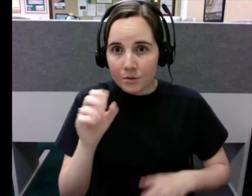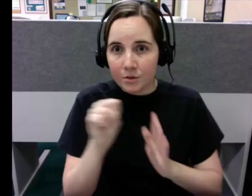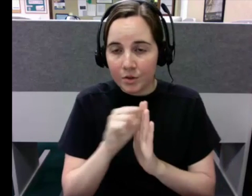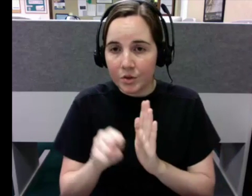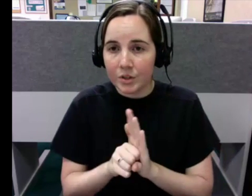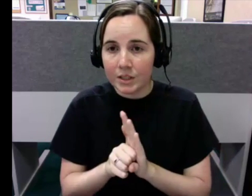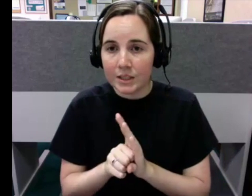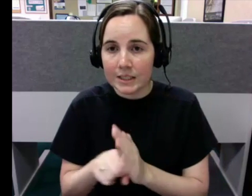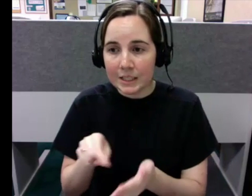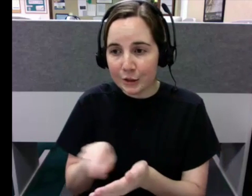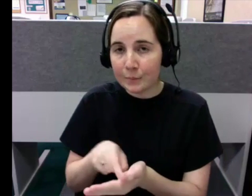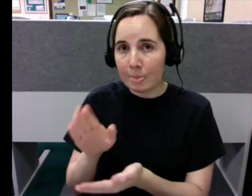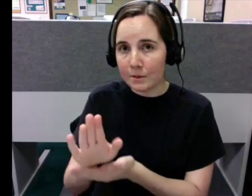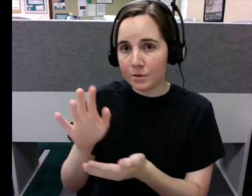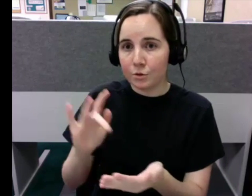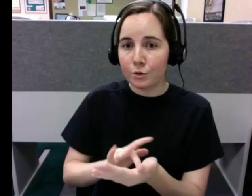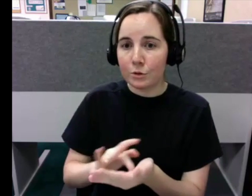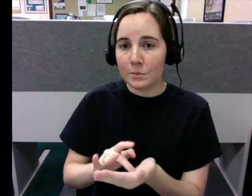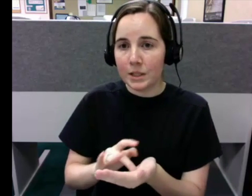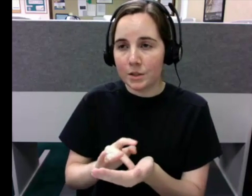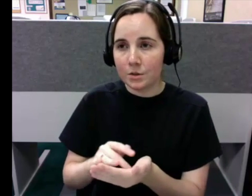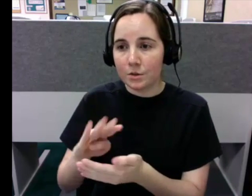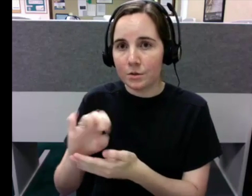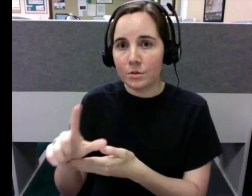this extra help and you don't need to apply.